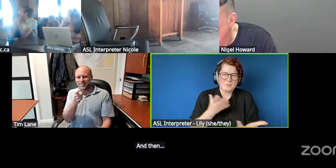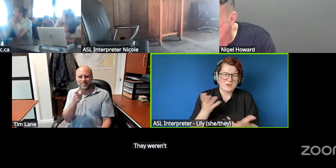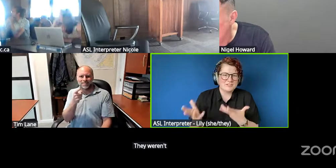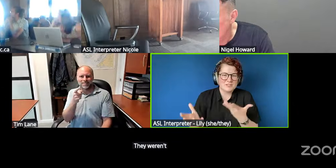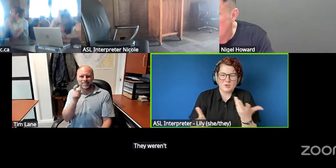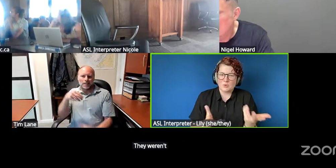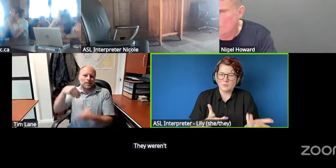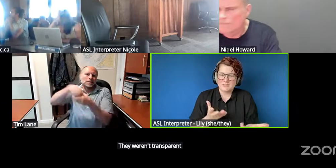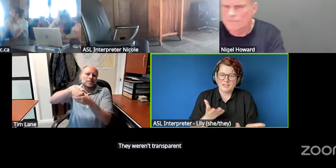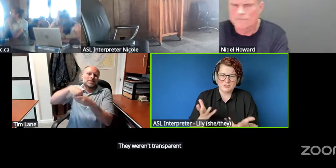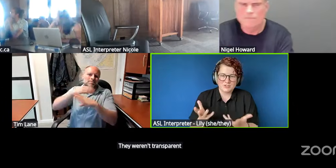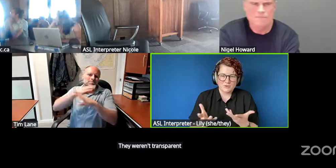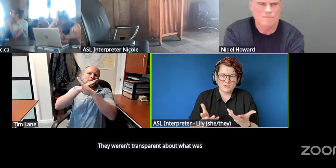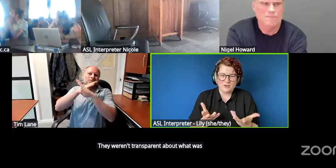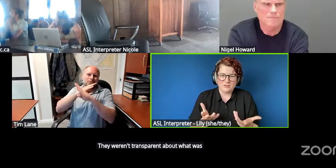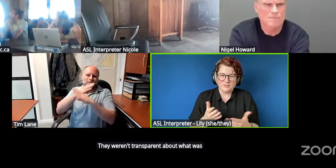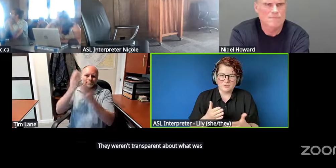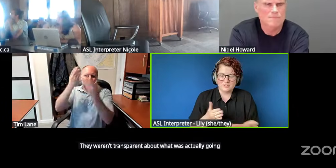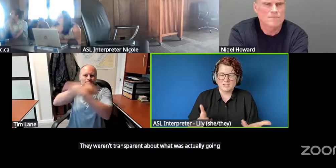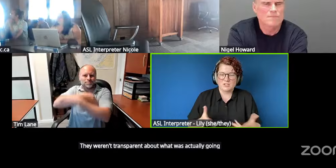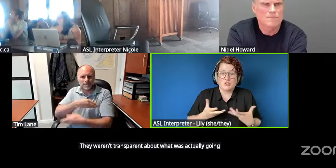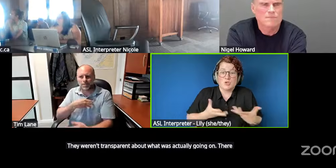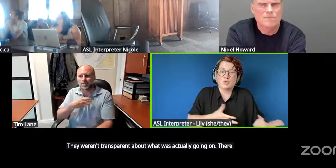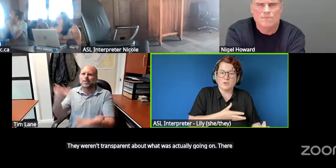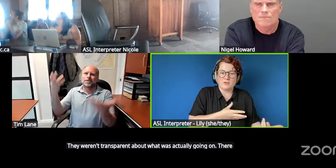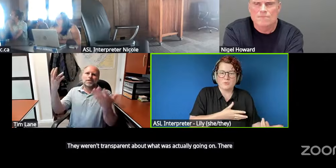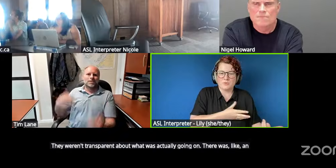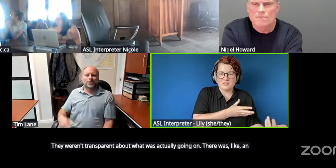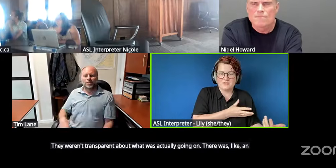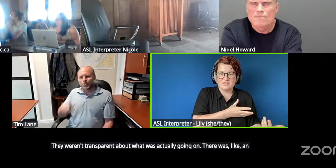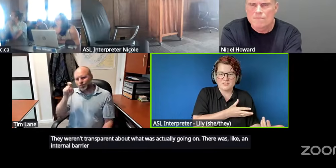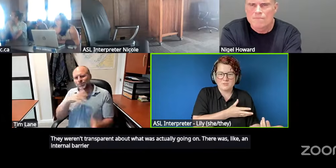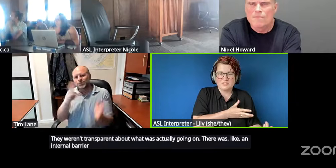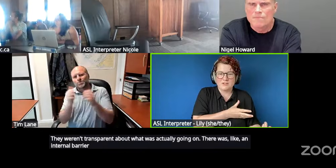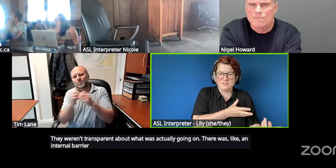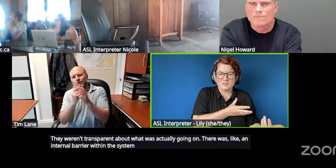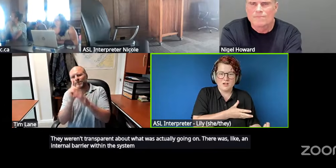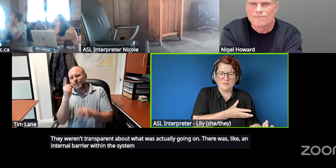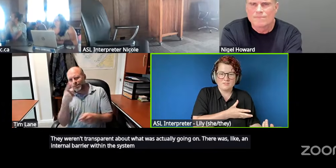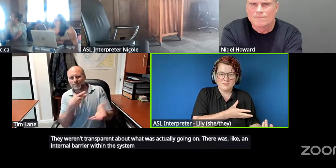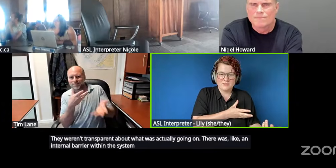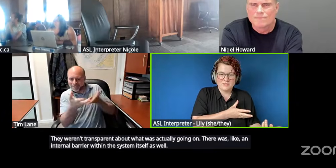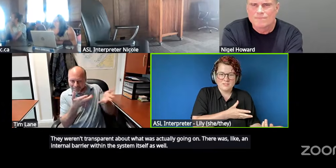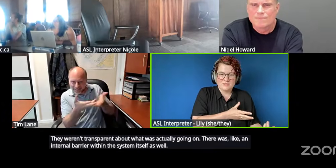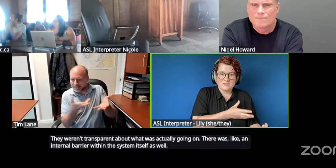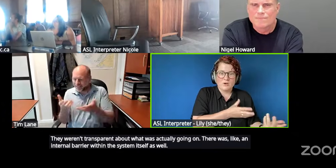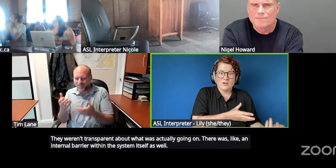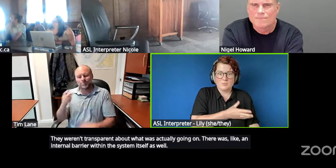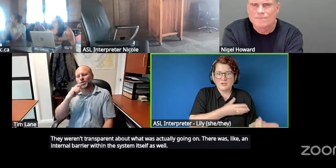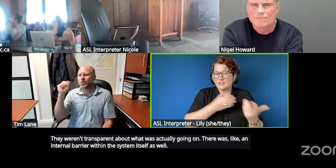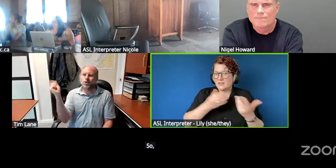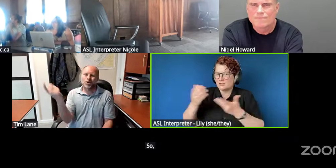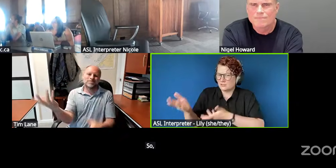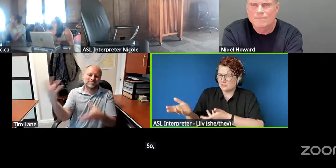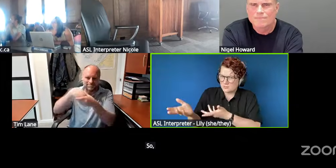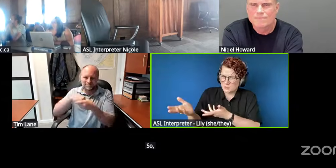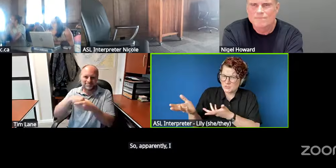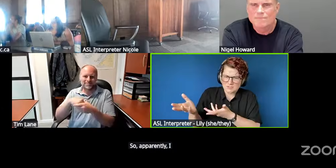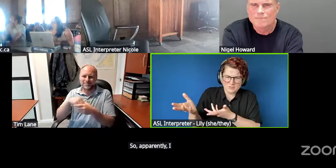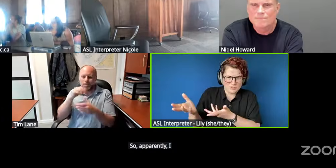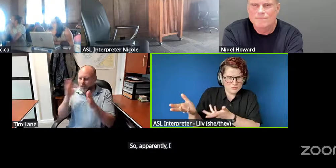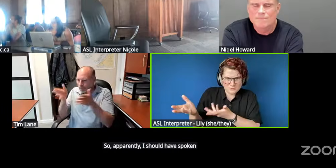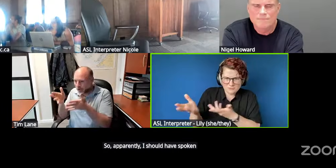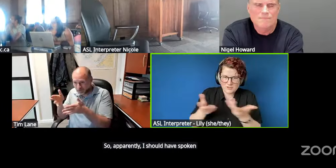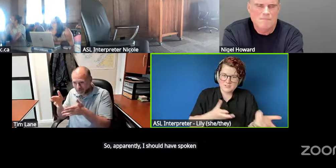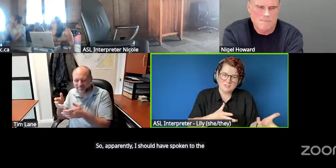weren't transparent about what was actually going on. There was like an internal barrier within the system itself as well. So apparently I should have